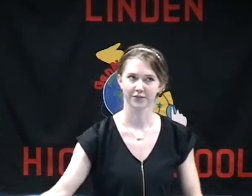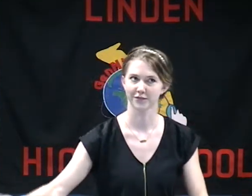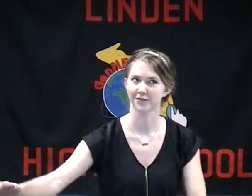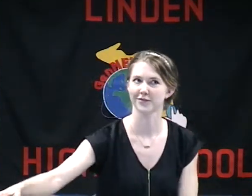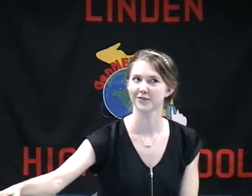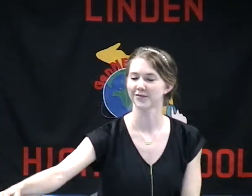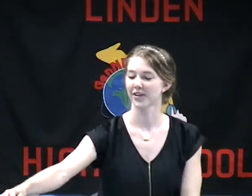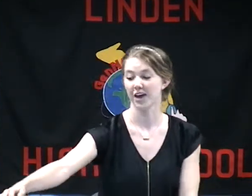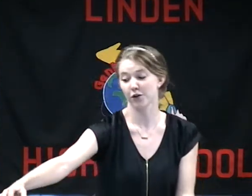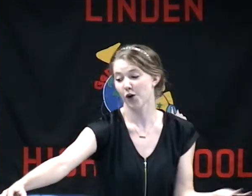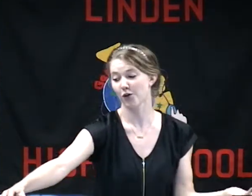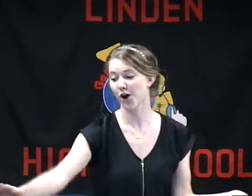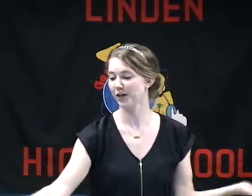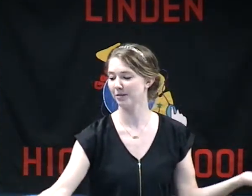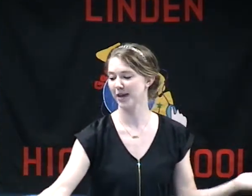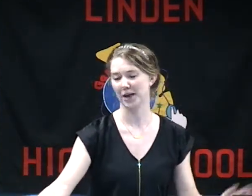unfair. If you don't know, then make it up.